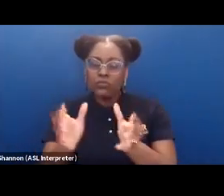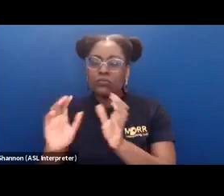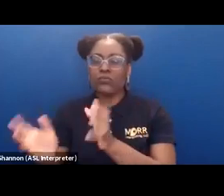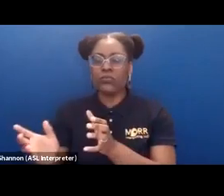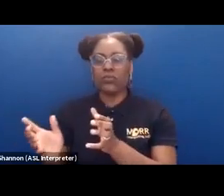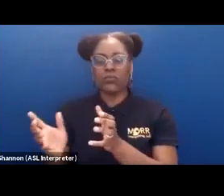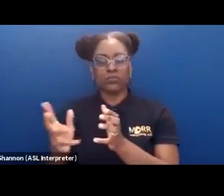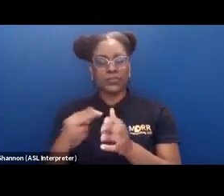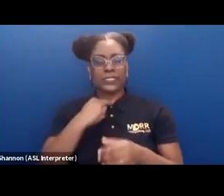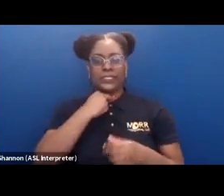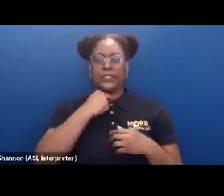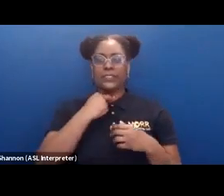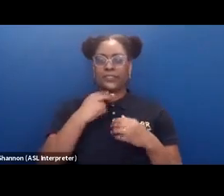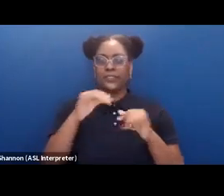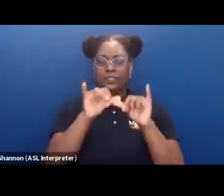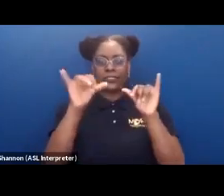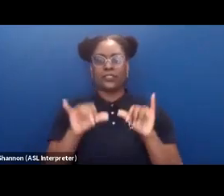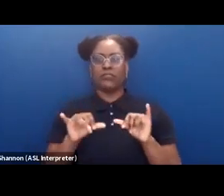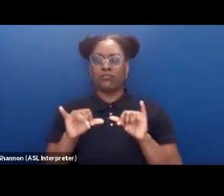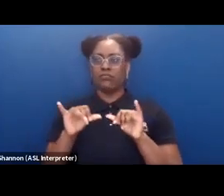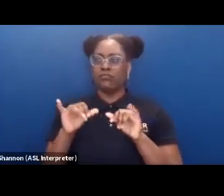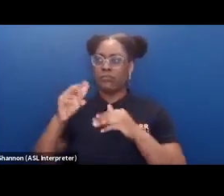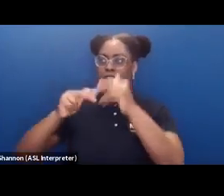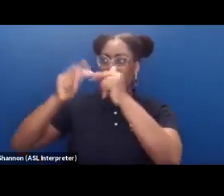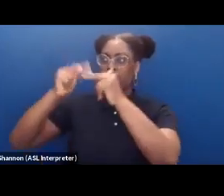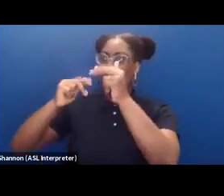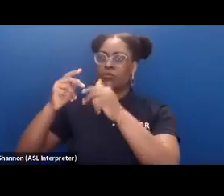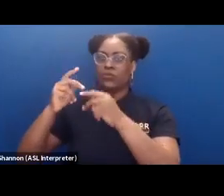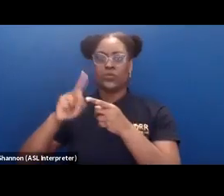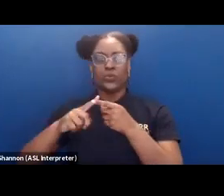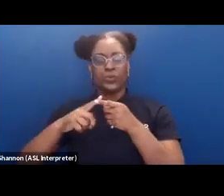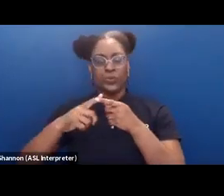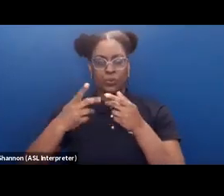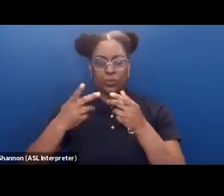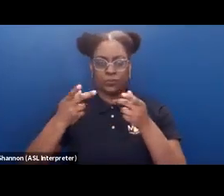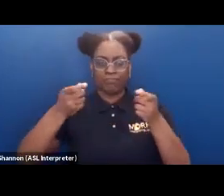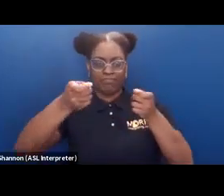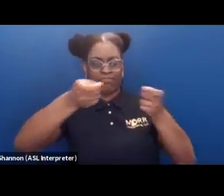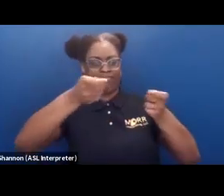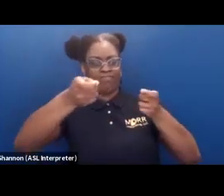and the list goes on, right? And so it's important to name that.